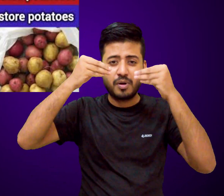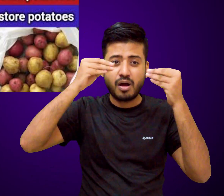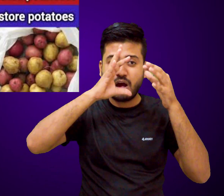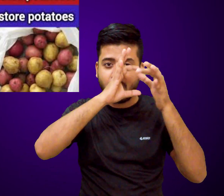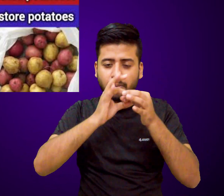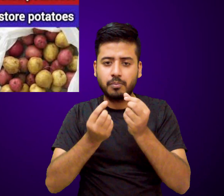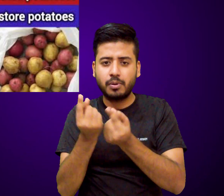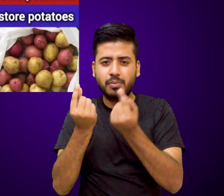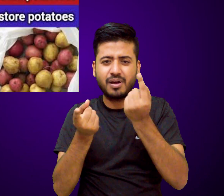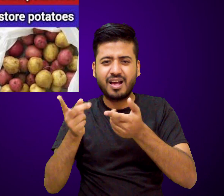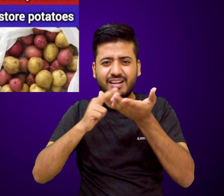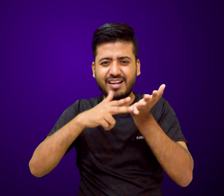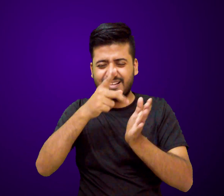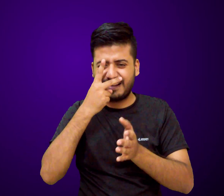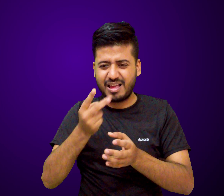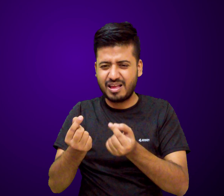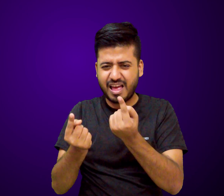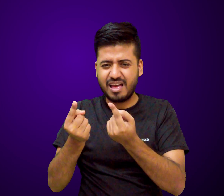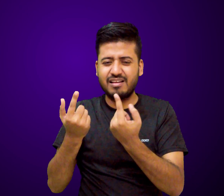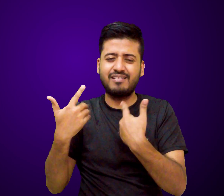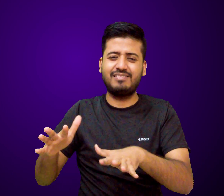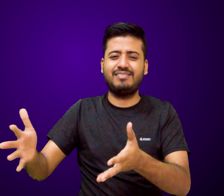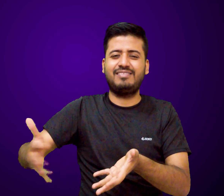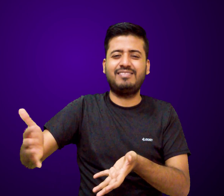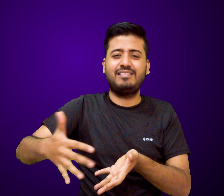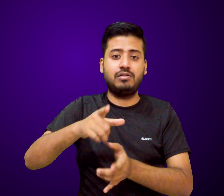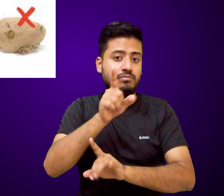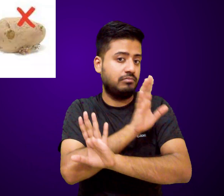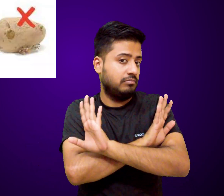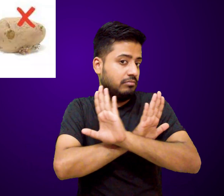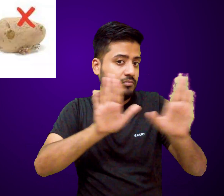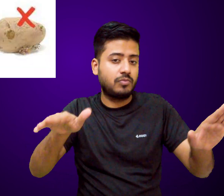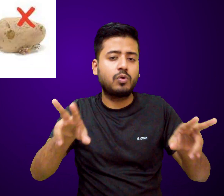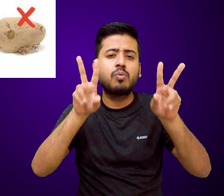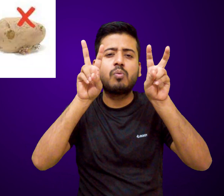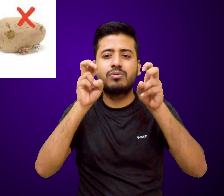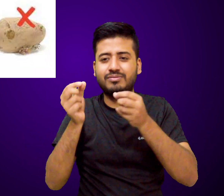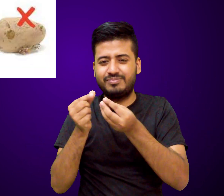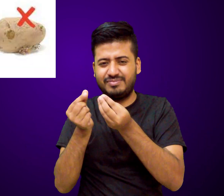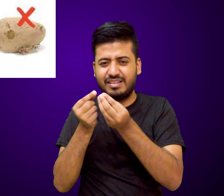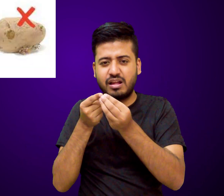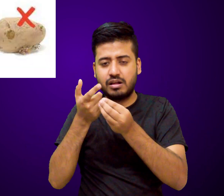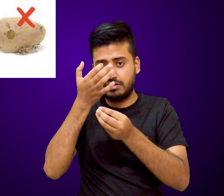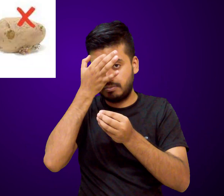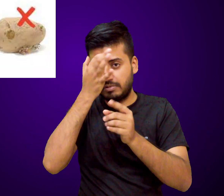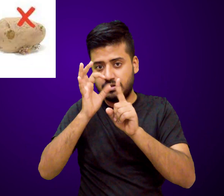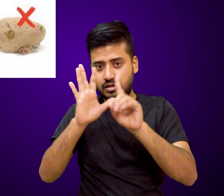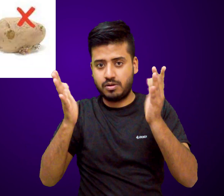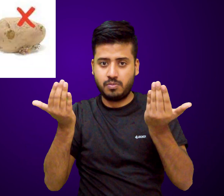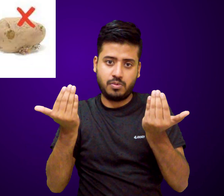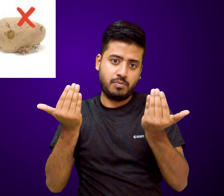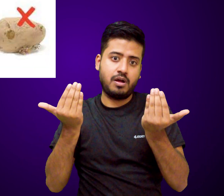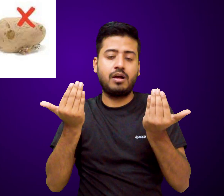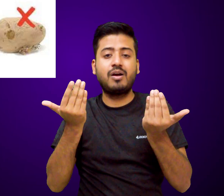safe. Why sprouted potatoes may be dangerous to eat. Potatoes are a natural source of solanine and chaconine,